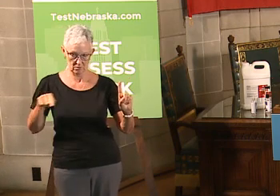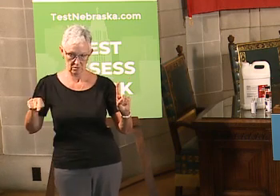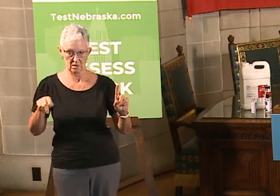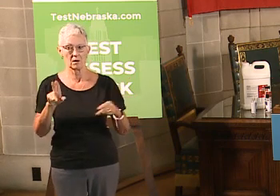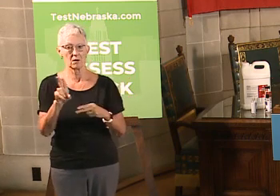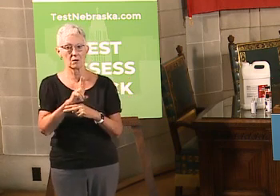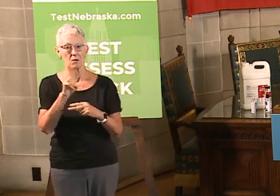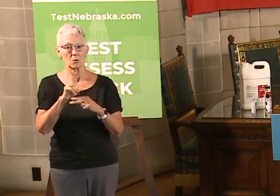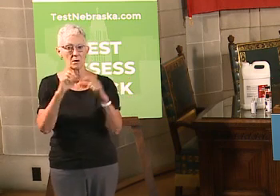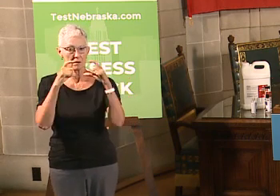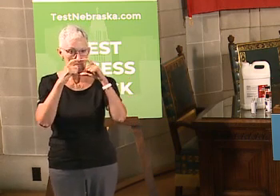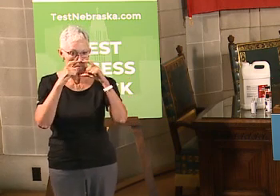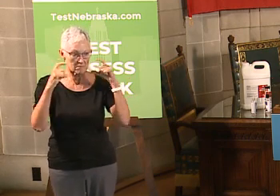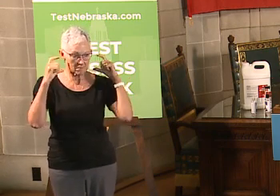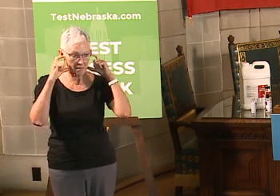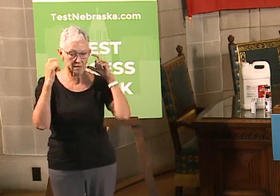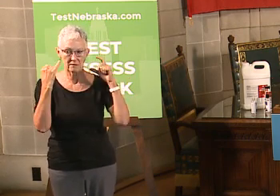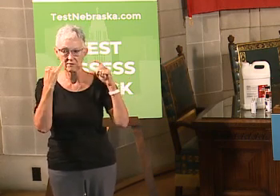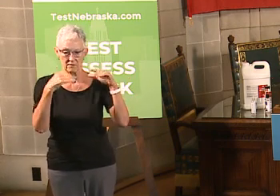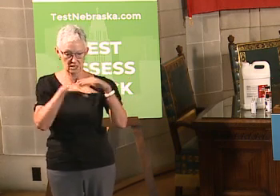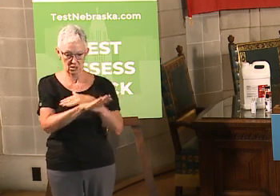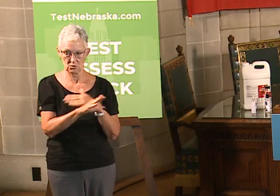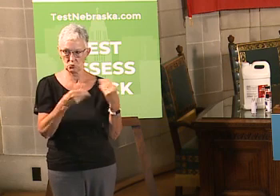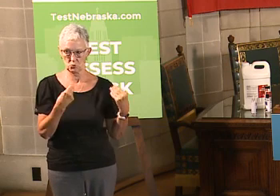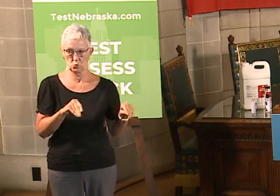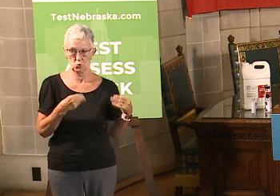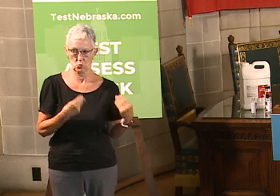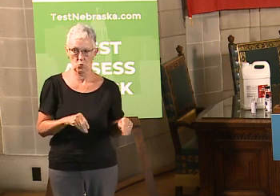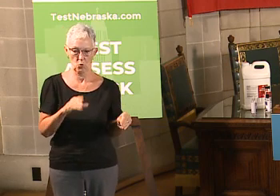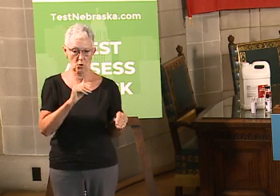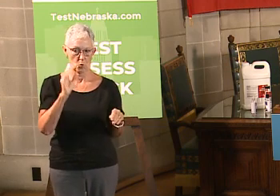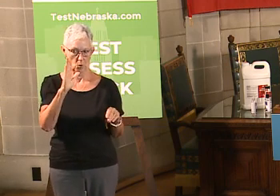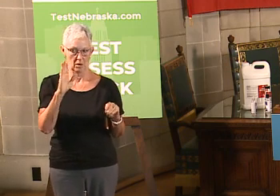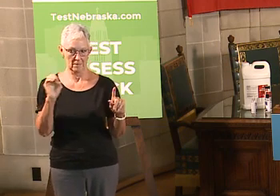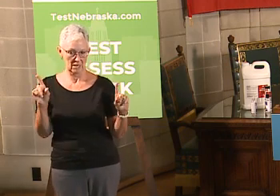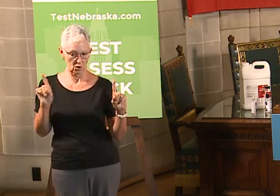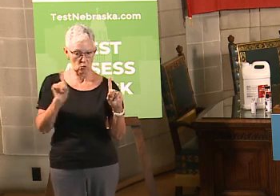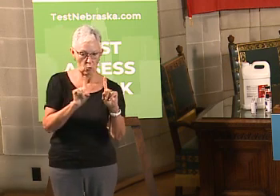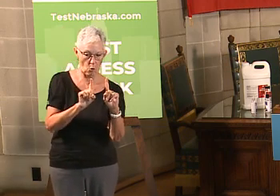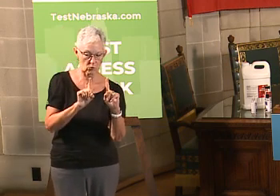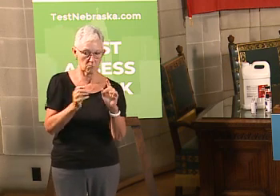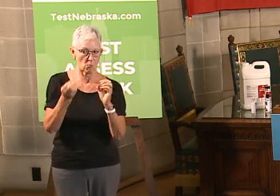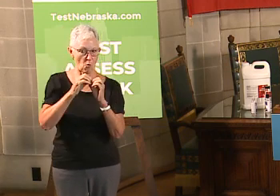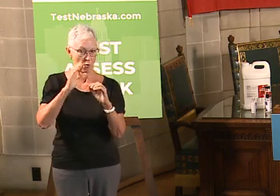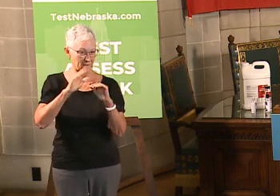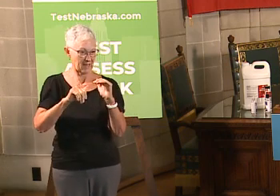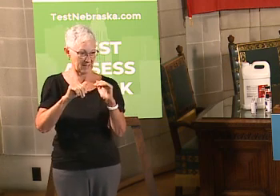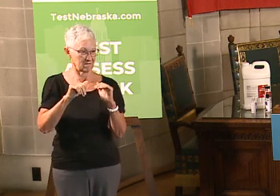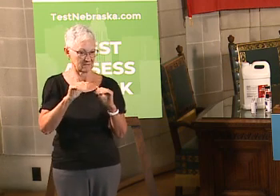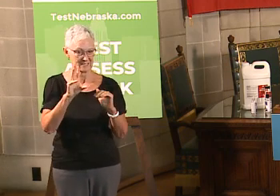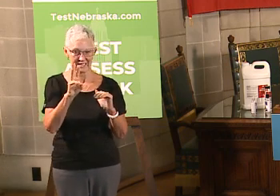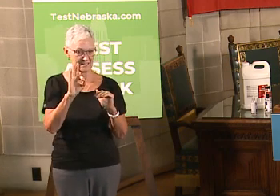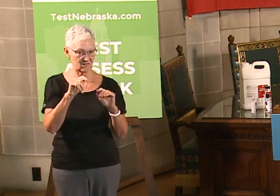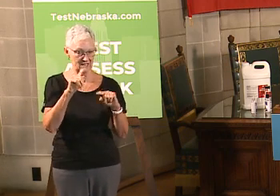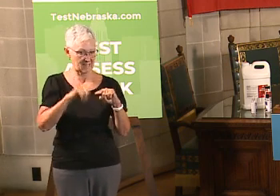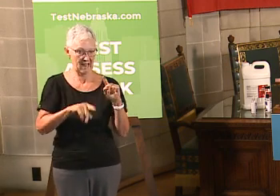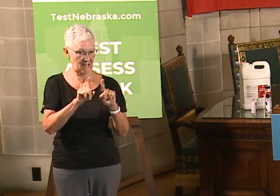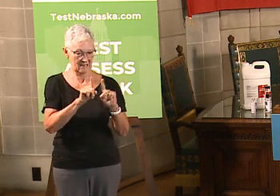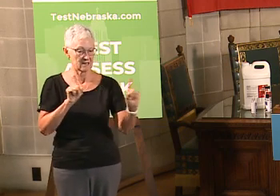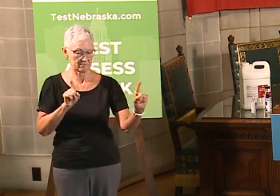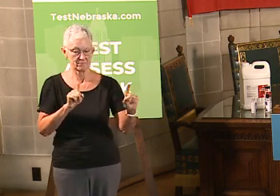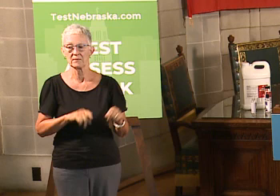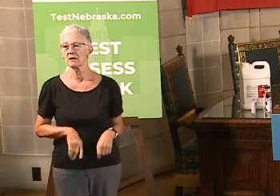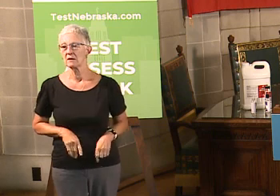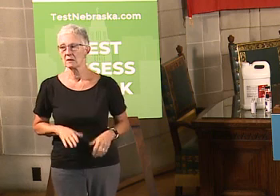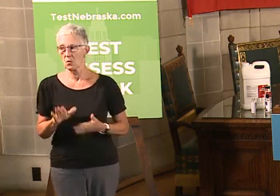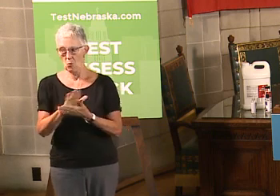or any place when you're going to be like inside closer than 6 feet to people, wash your hands often, avoid crowded bars and restaurants, things like that. All of